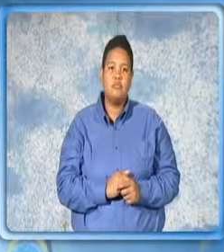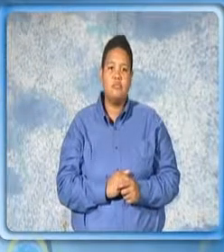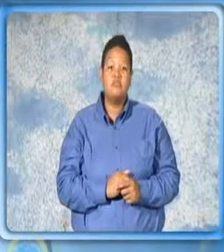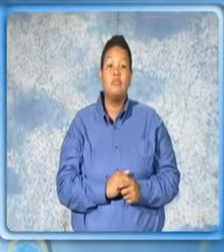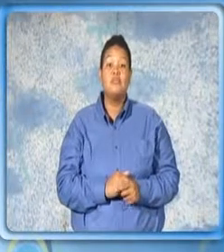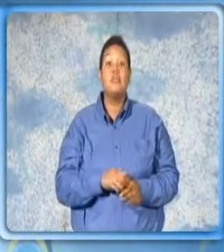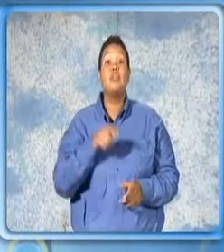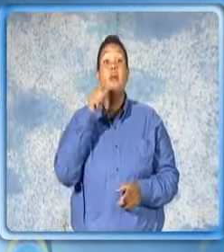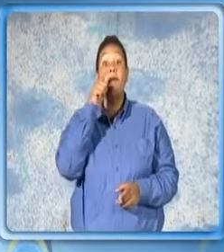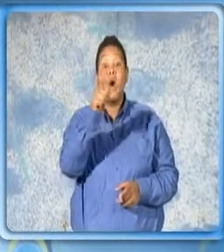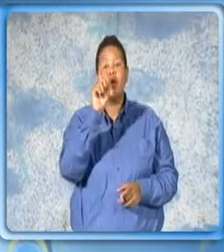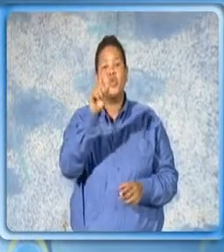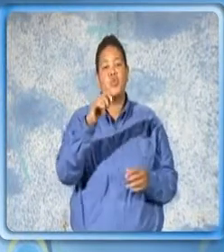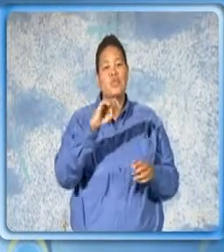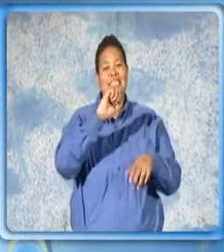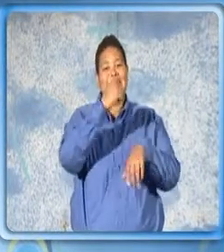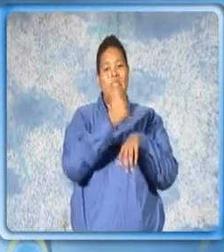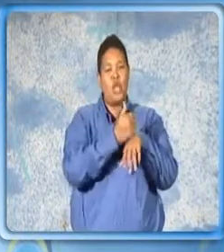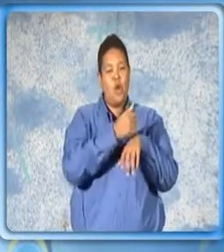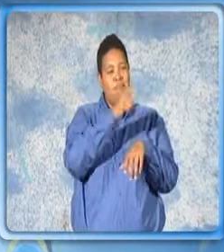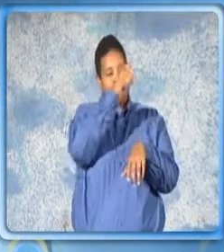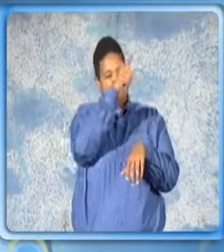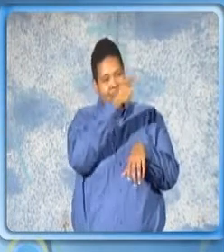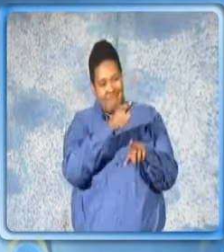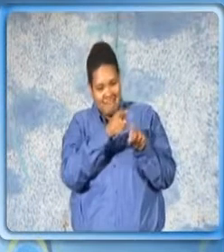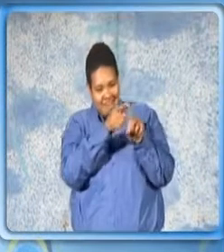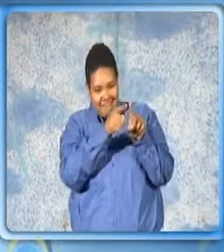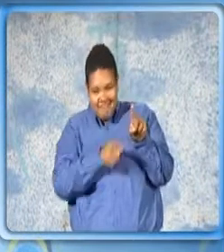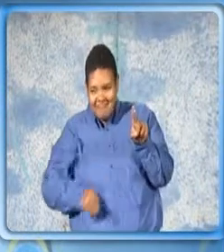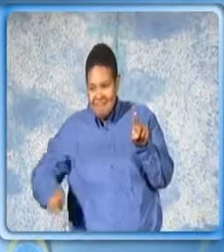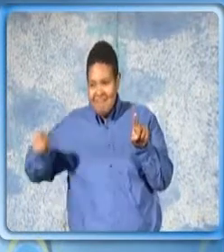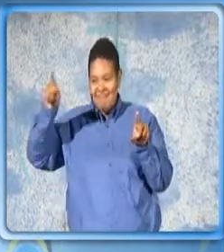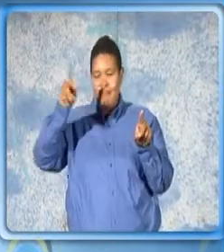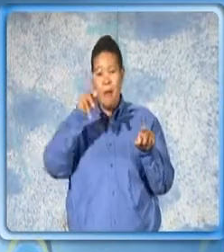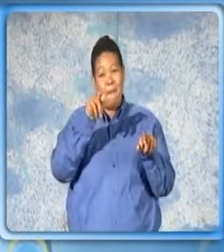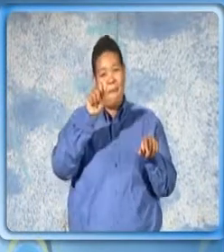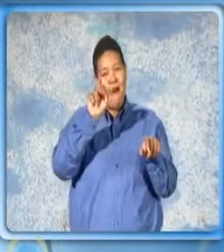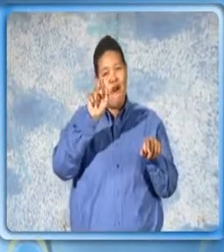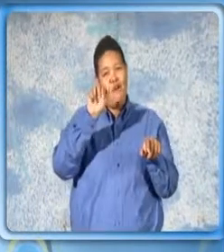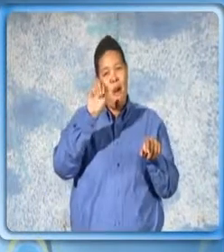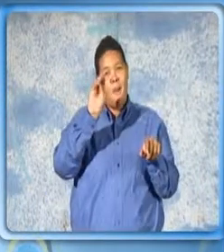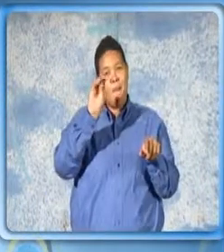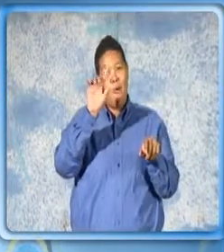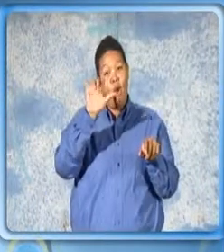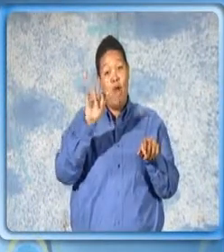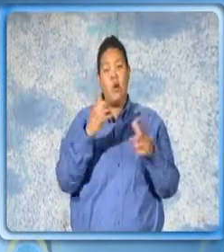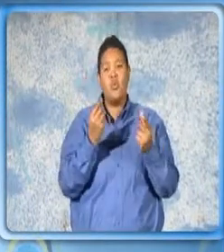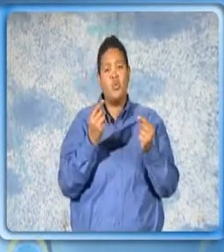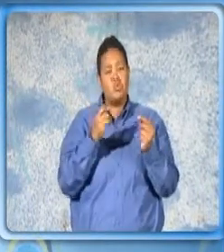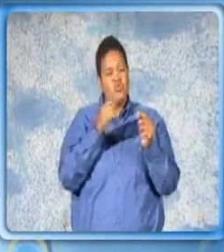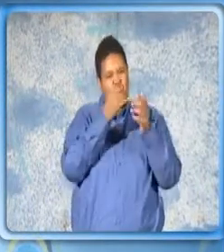Points should form a parabola. We then draw a smooth curve through the plotted